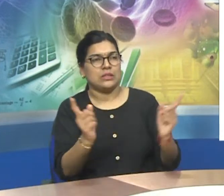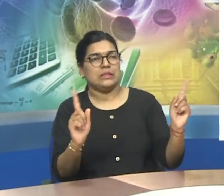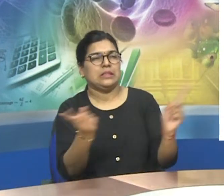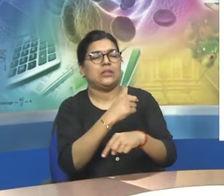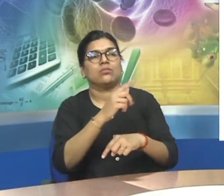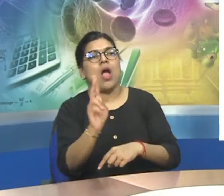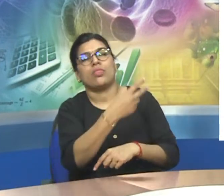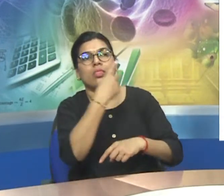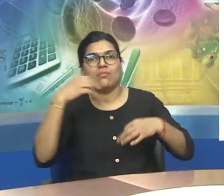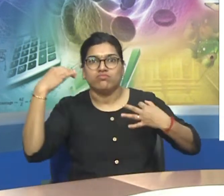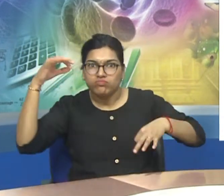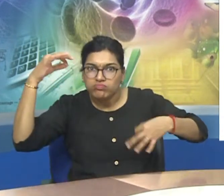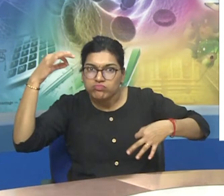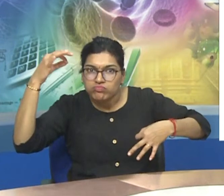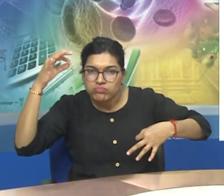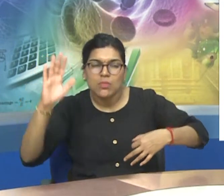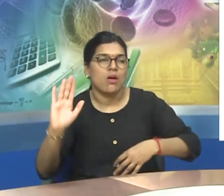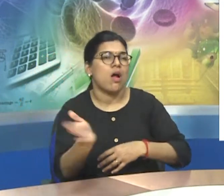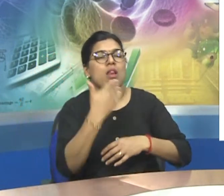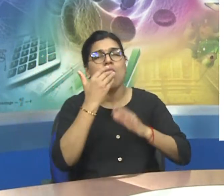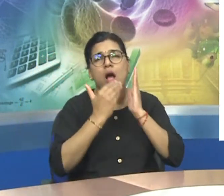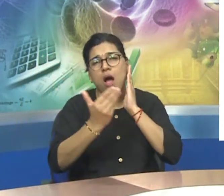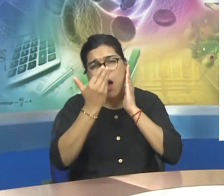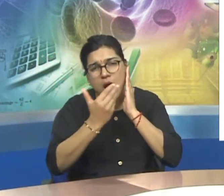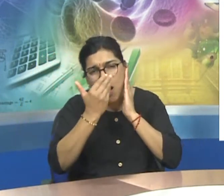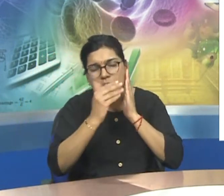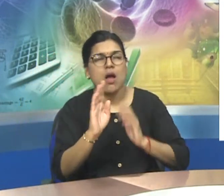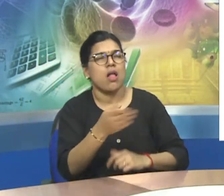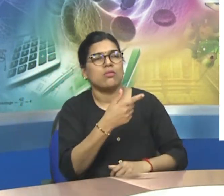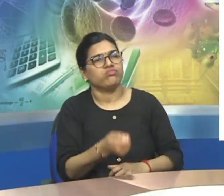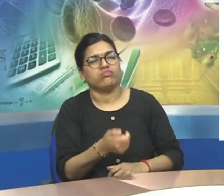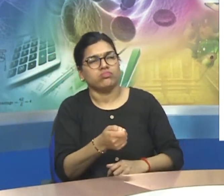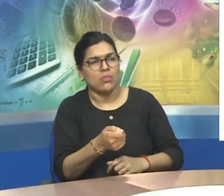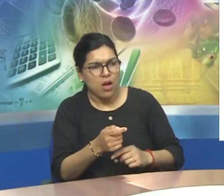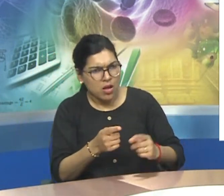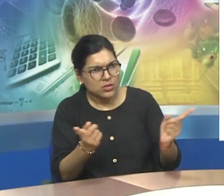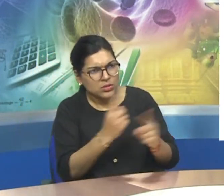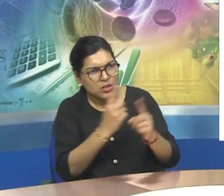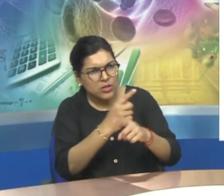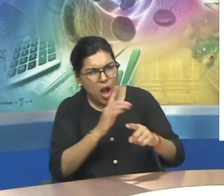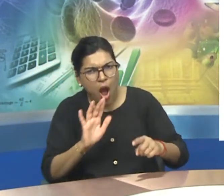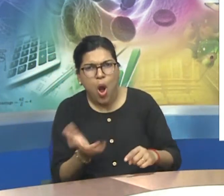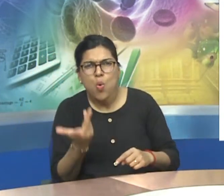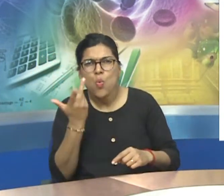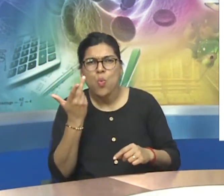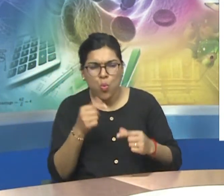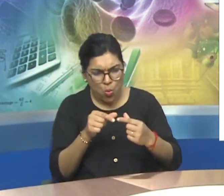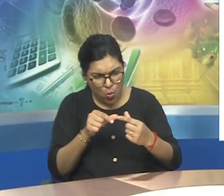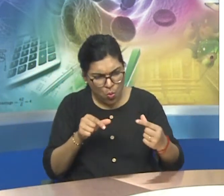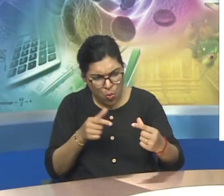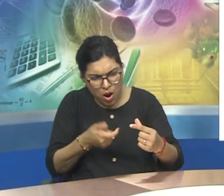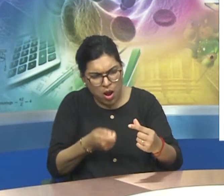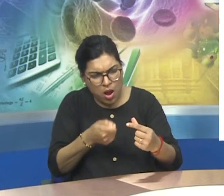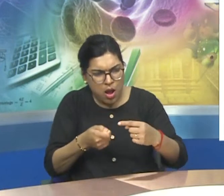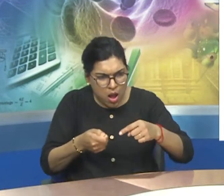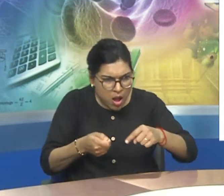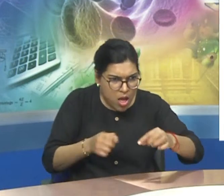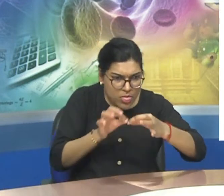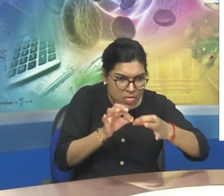We can also change different channels if we are not liking the program or serial which is coming on television. And